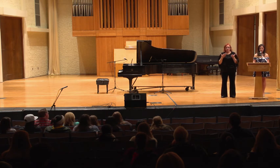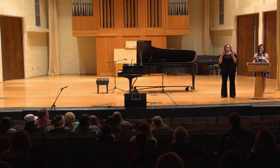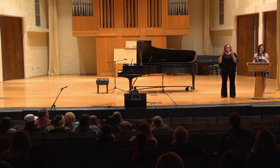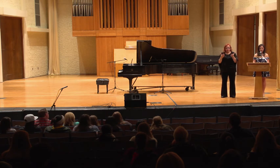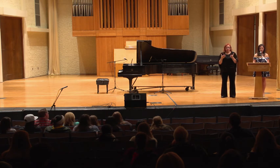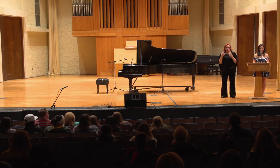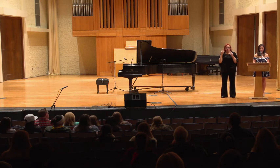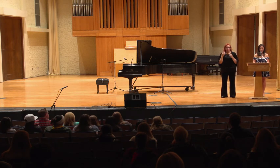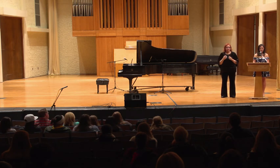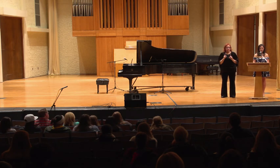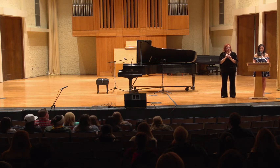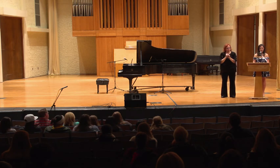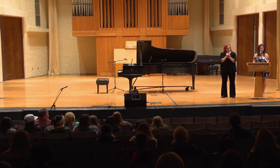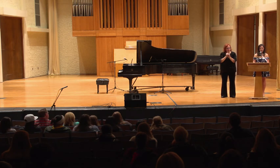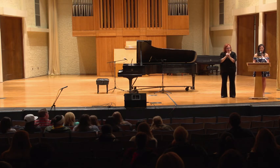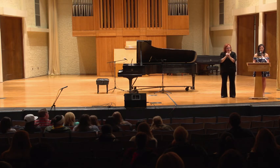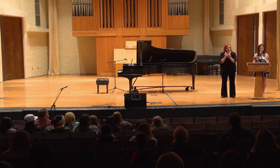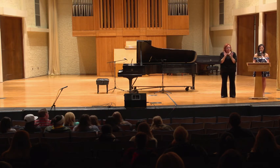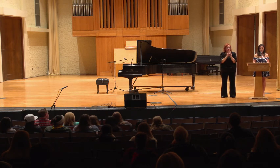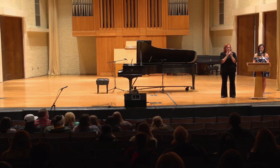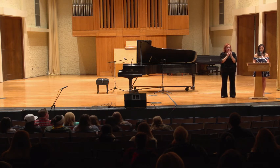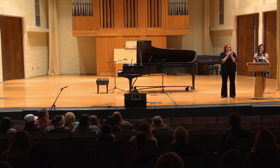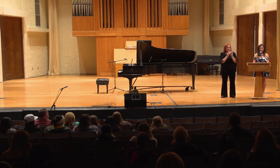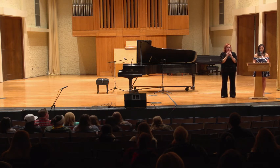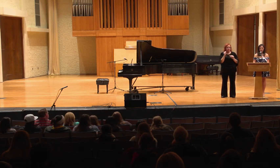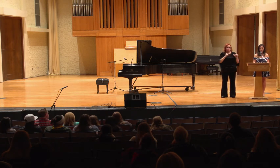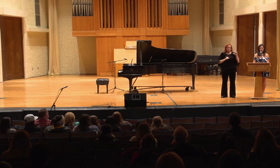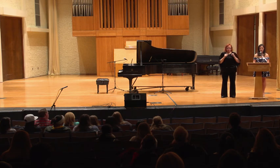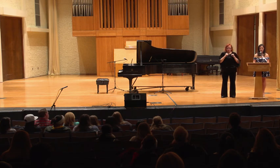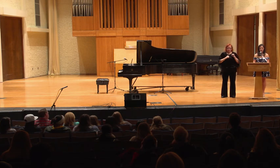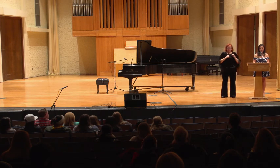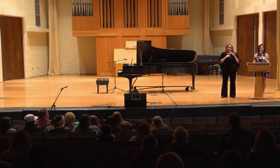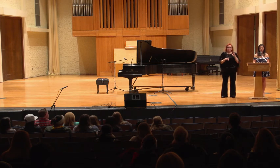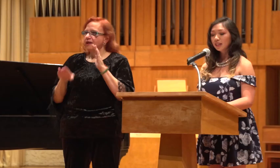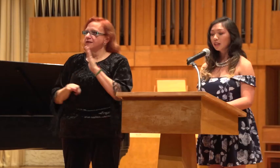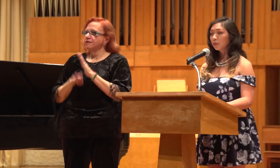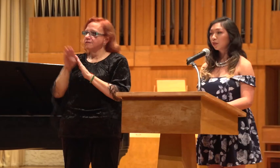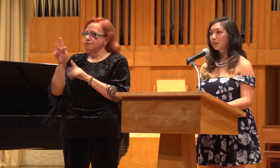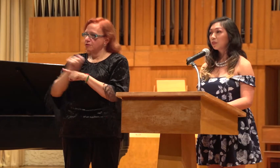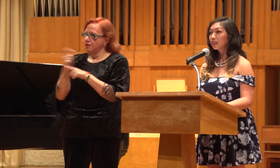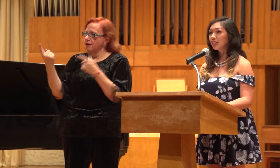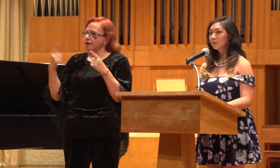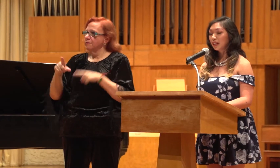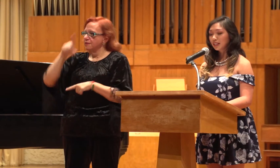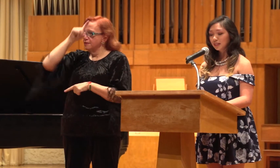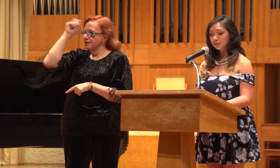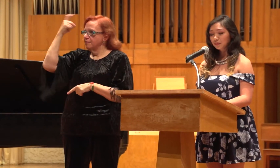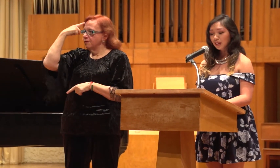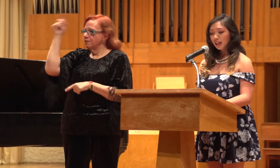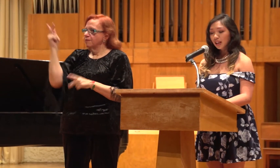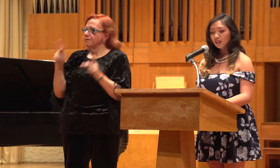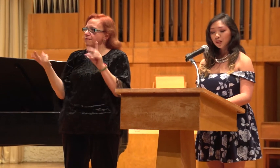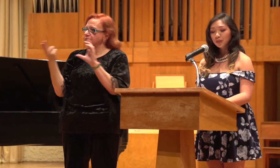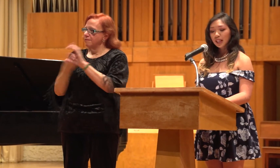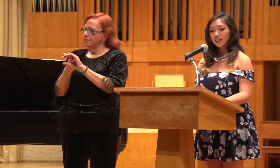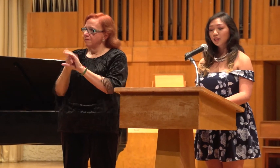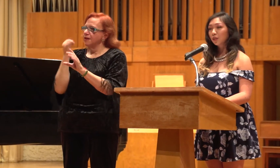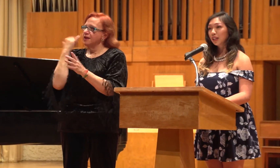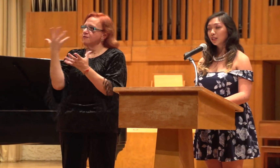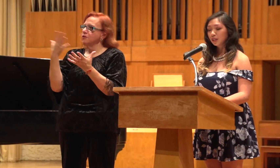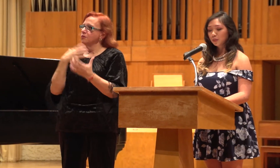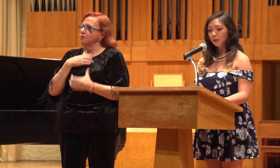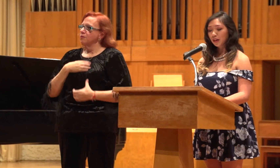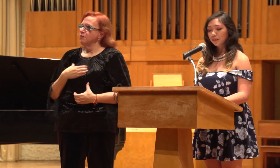mentoring sessions, paid performances, and a day professional development training this summer for you participants. If you would